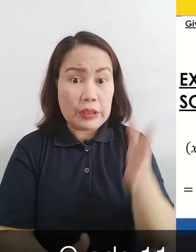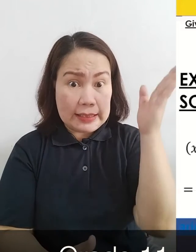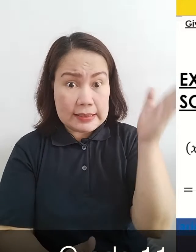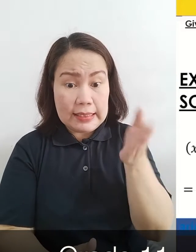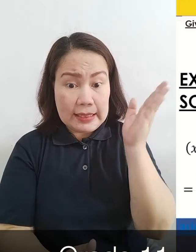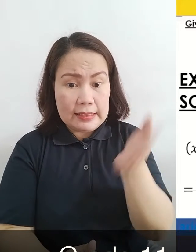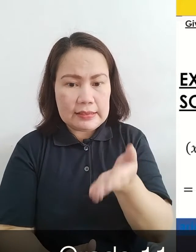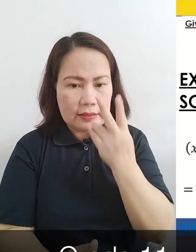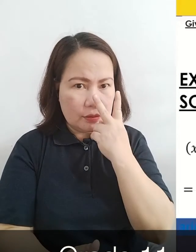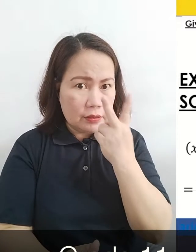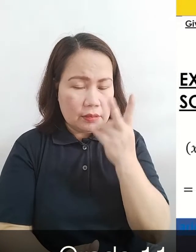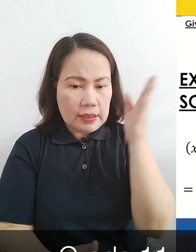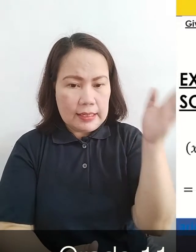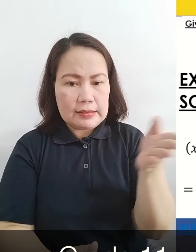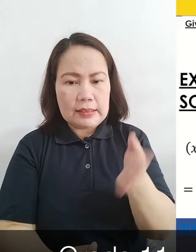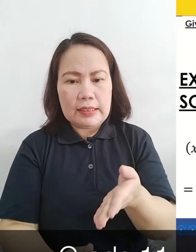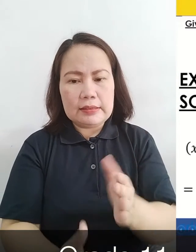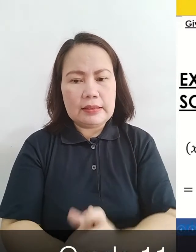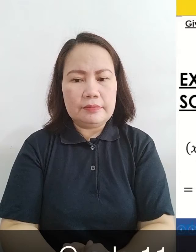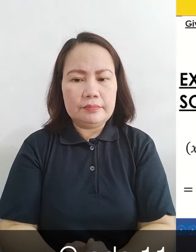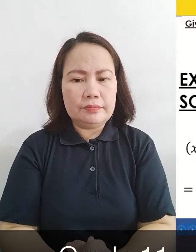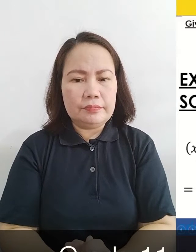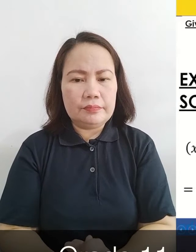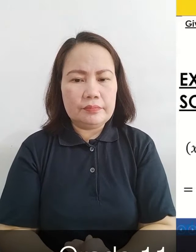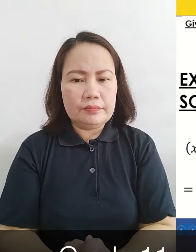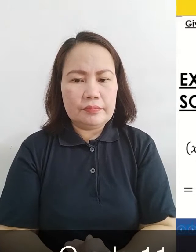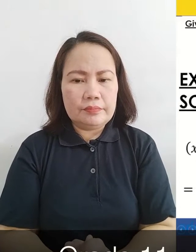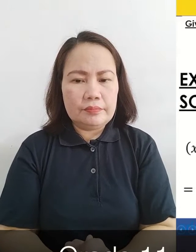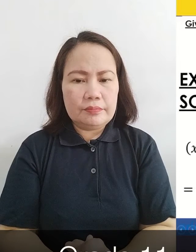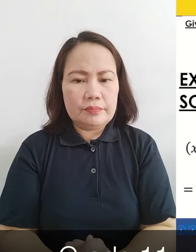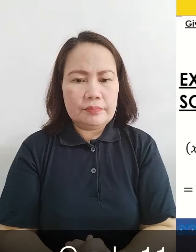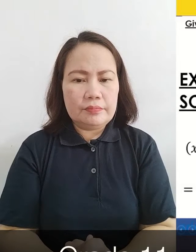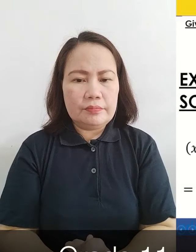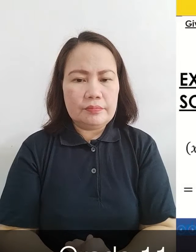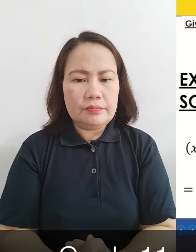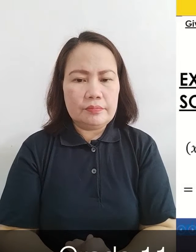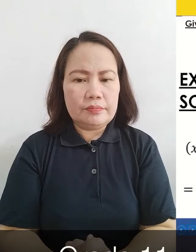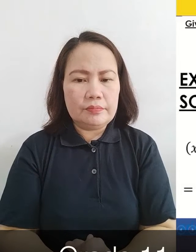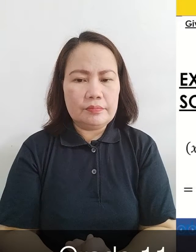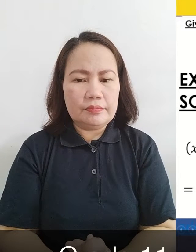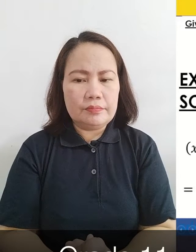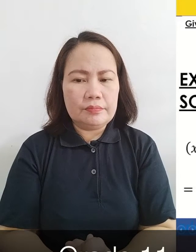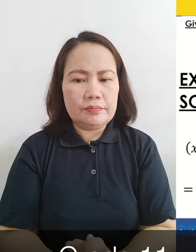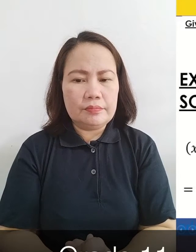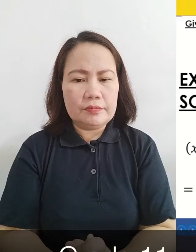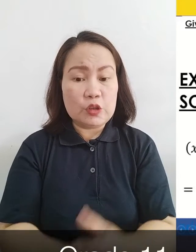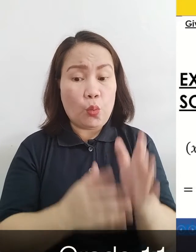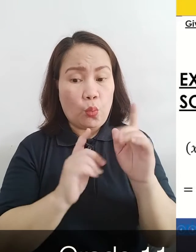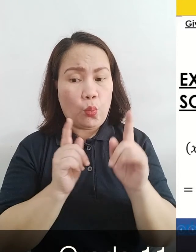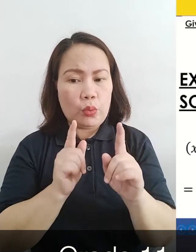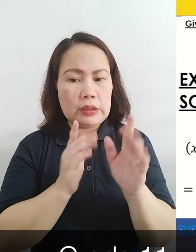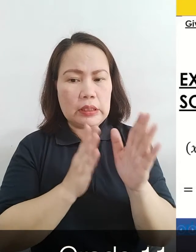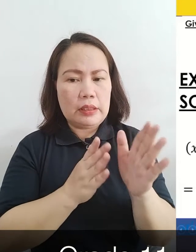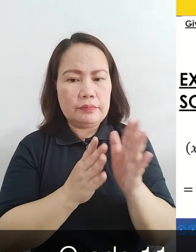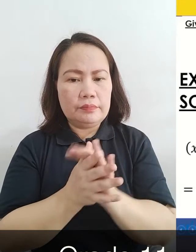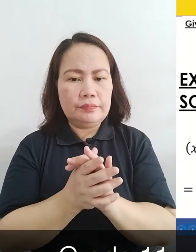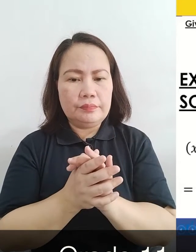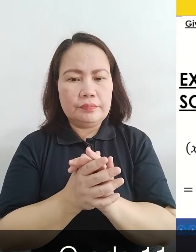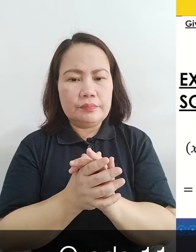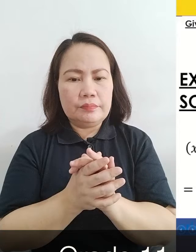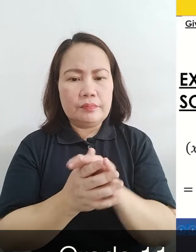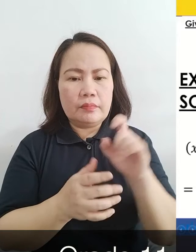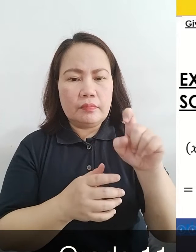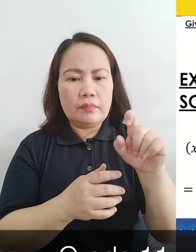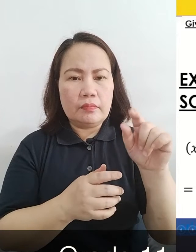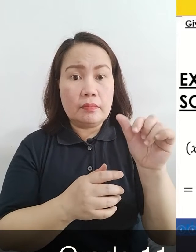okay, so ibig sabihin, kinancel out na natin to, no? Ma-cancelled out yung nandito. So may iwan yung x plus 7. Pero